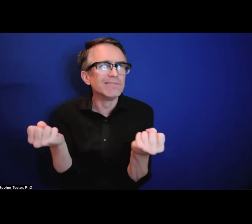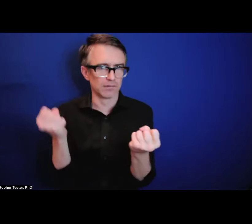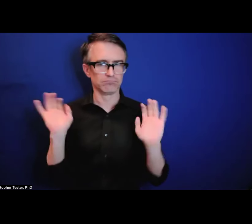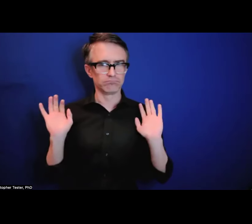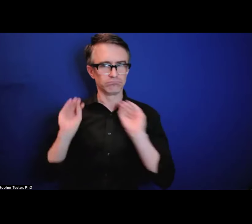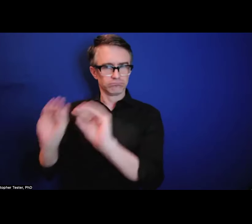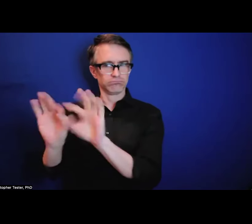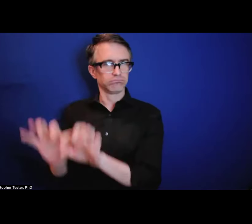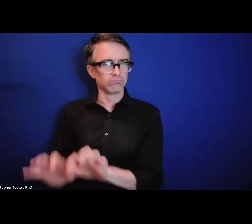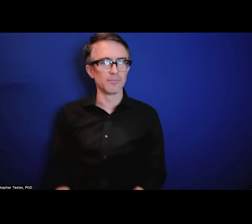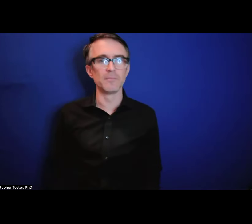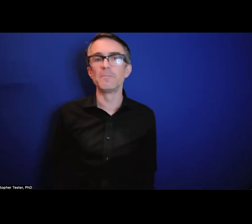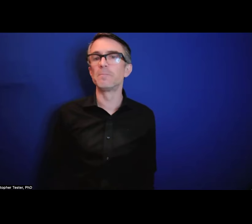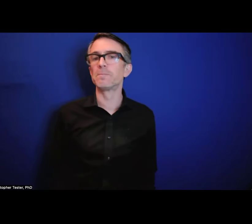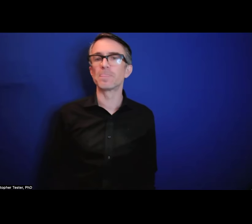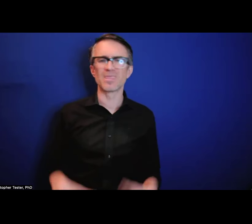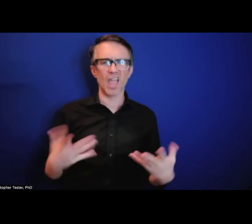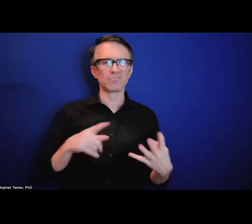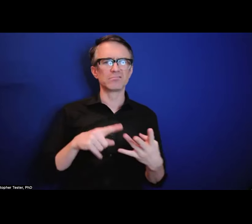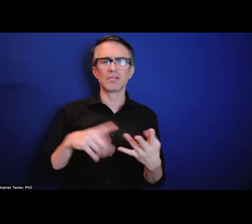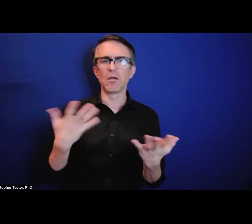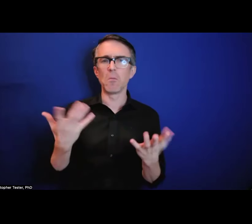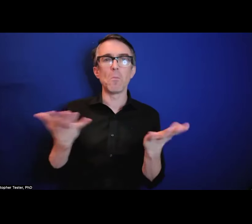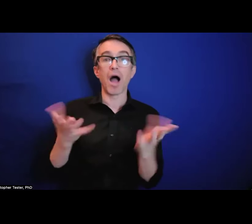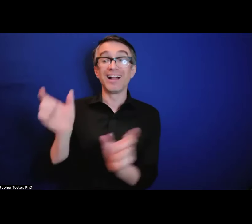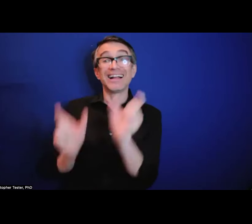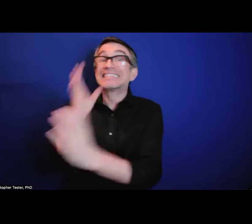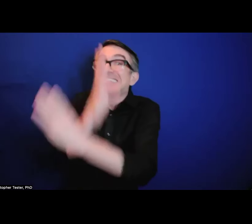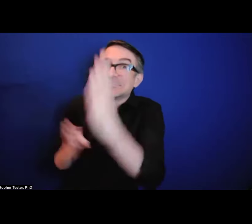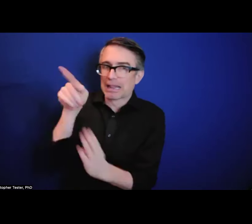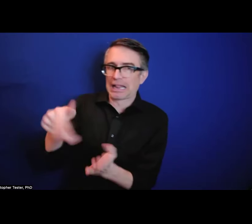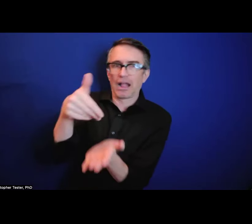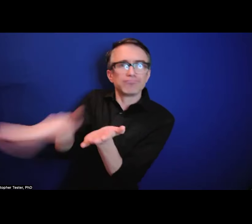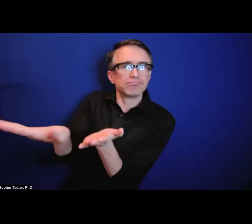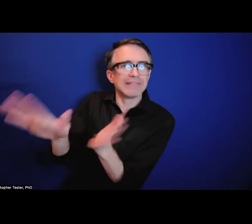This poll will be open for 1 more minute.